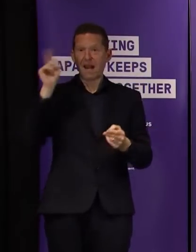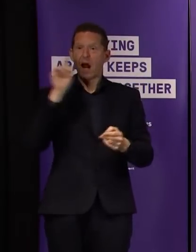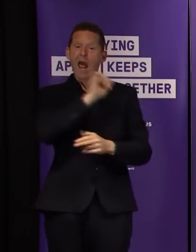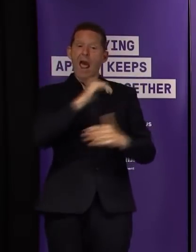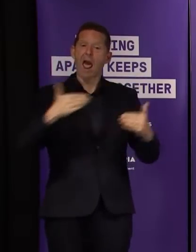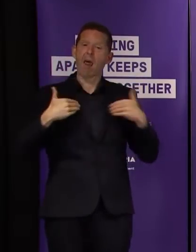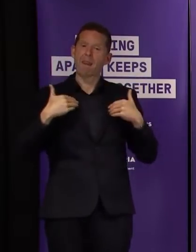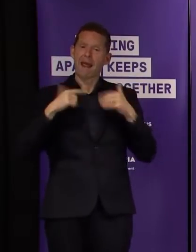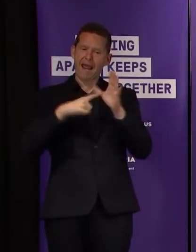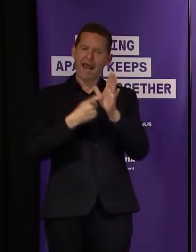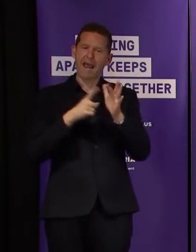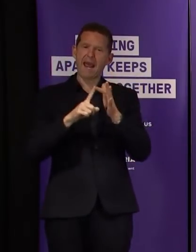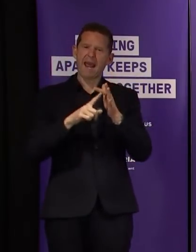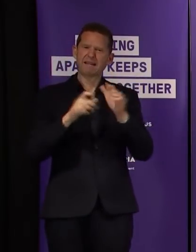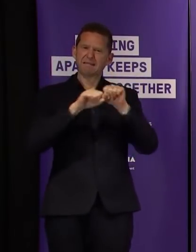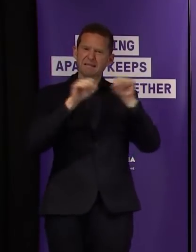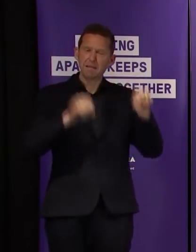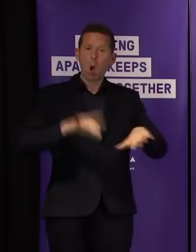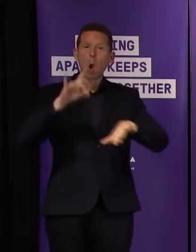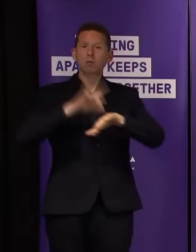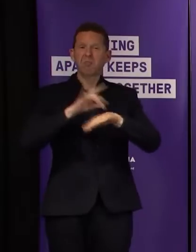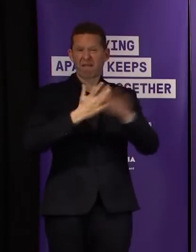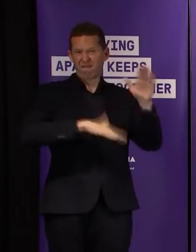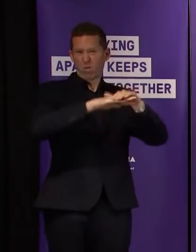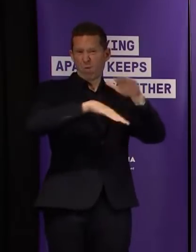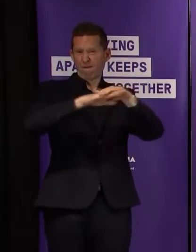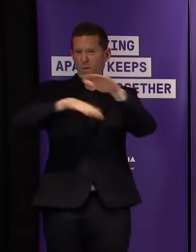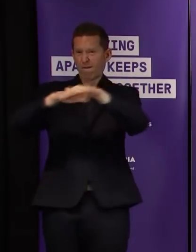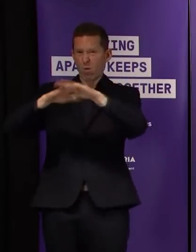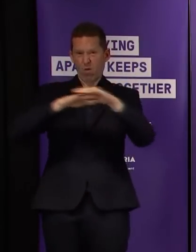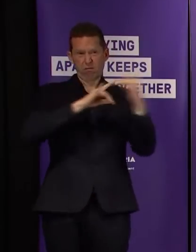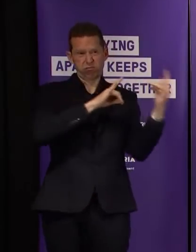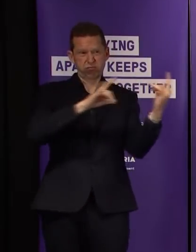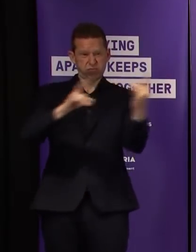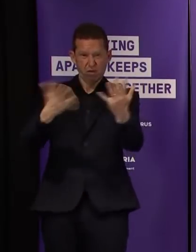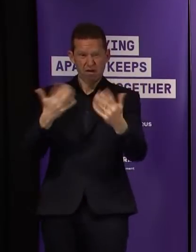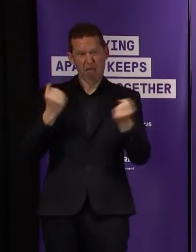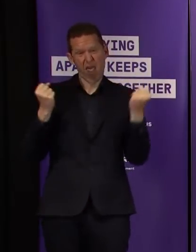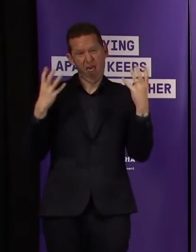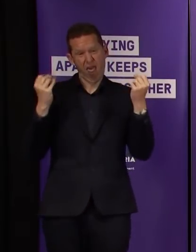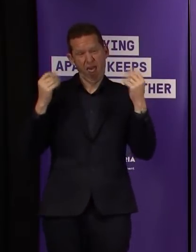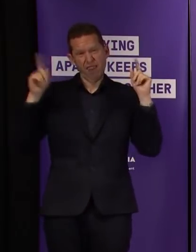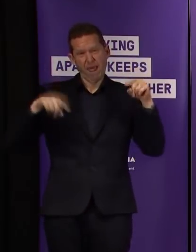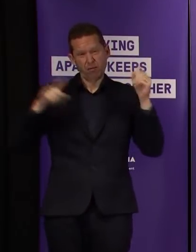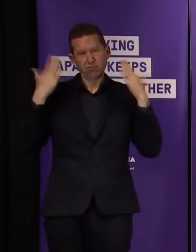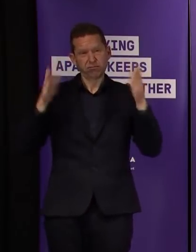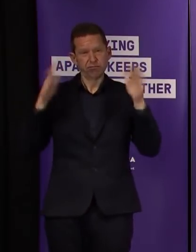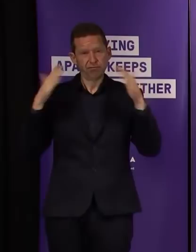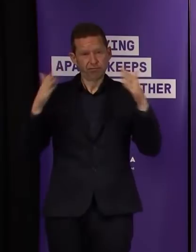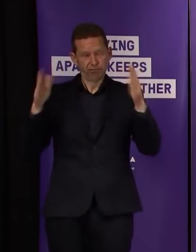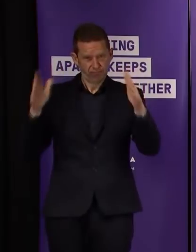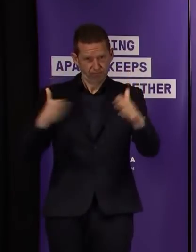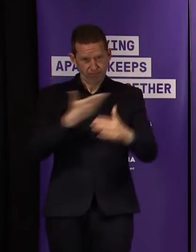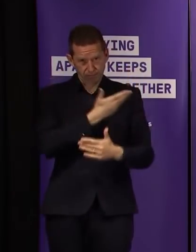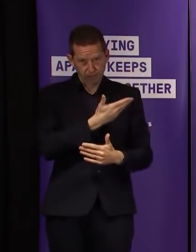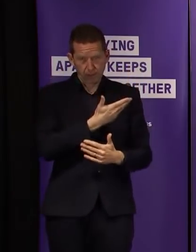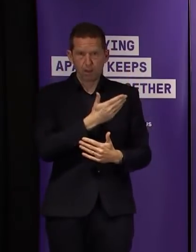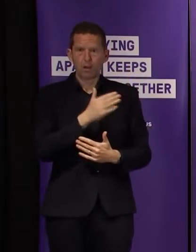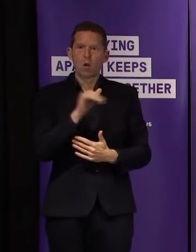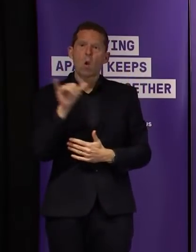system overwhelmed or facing hundreds or thousands of deaths, or the prospect